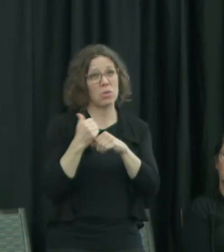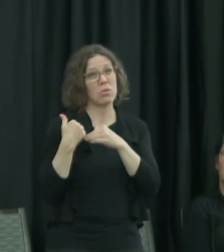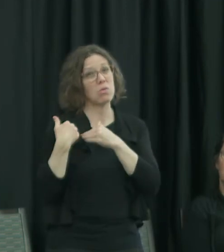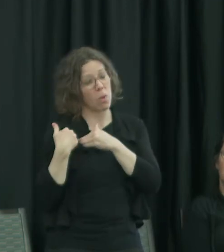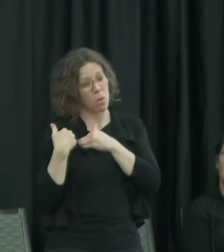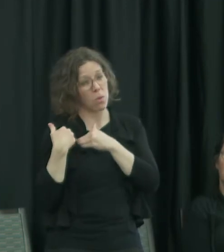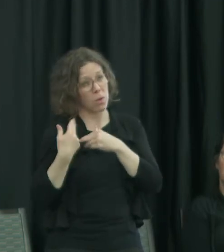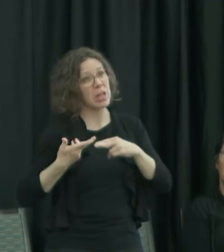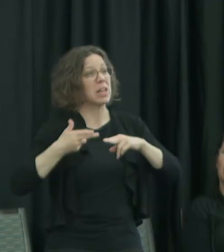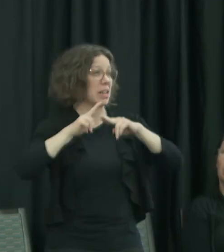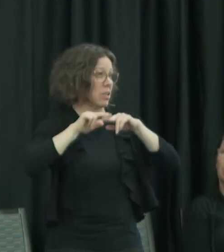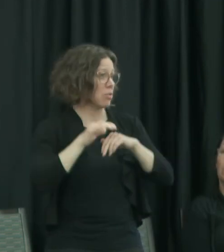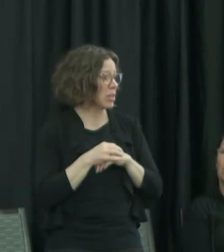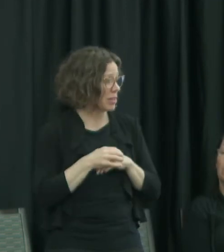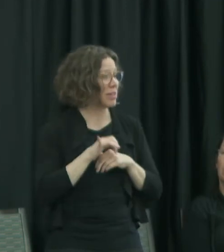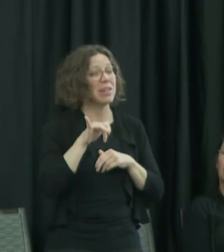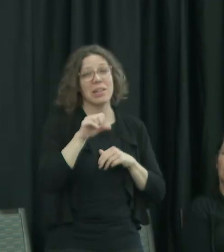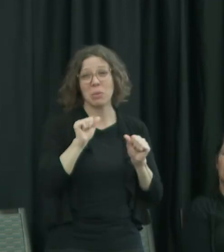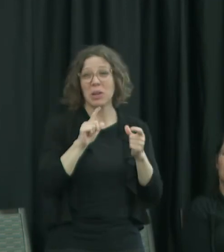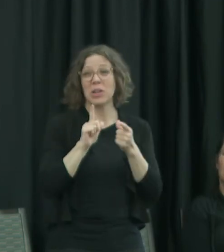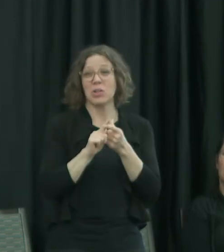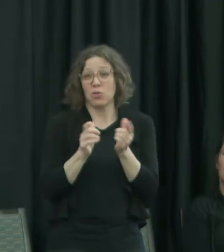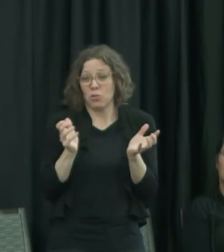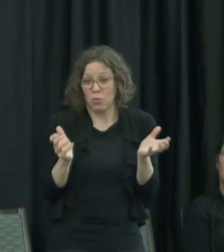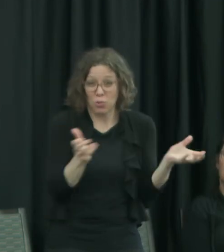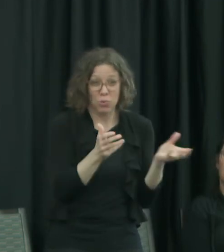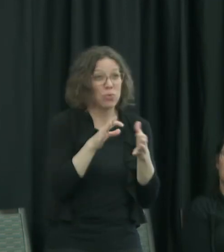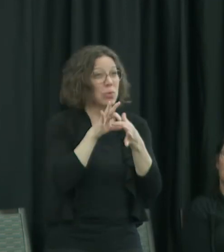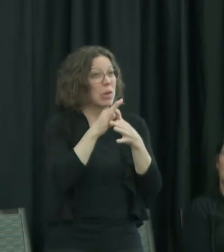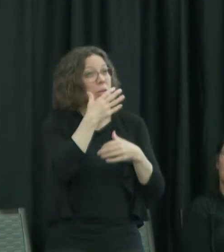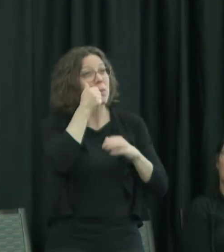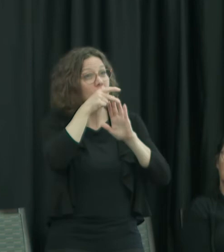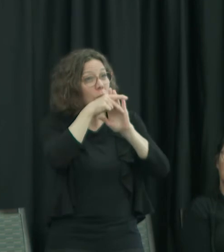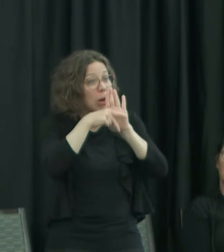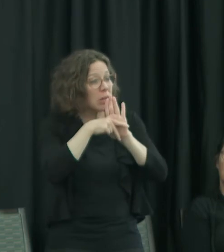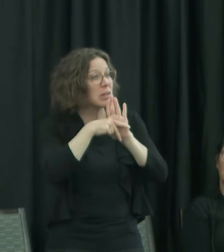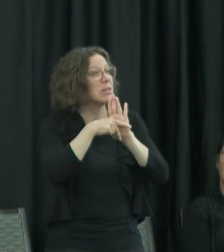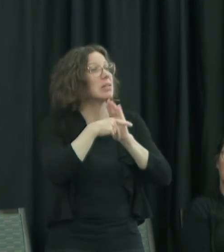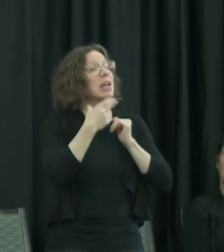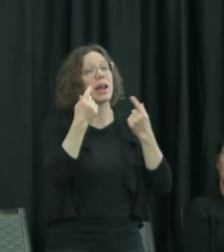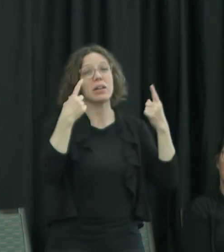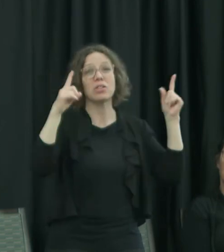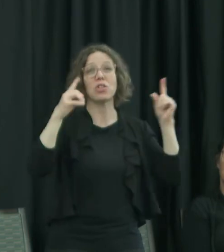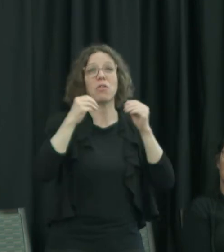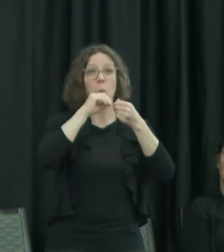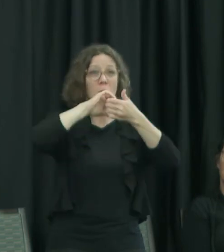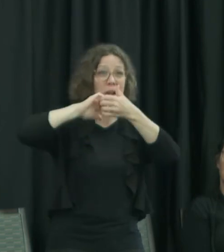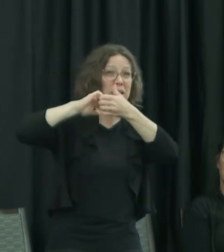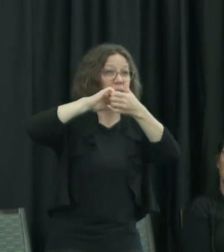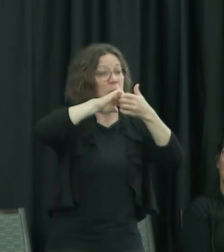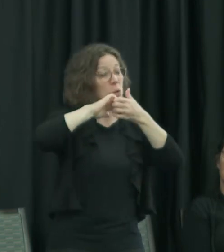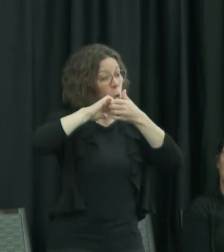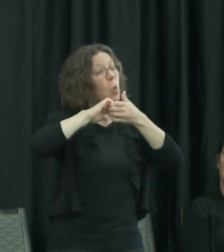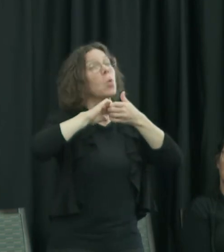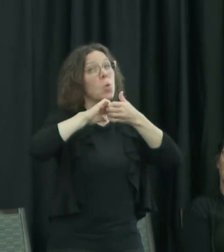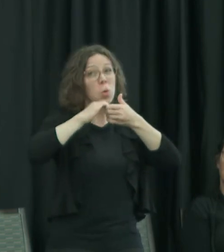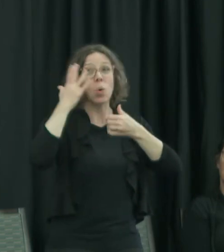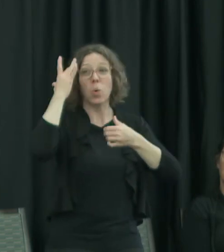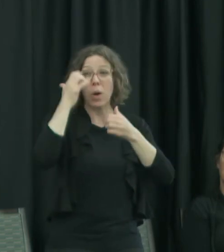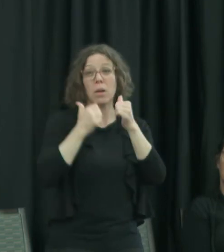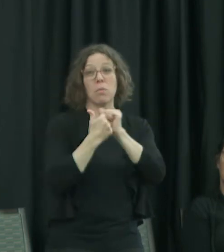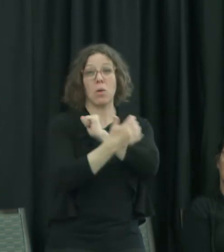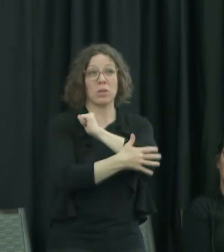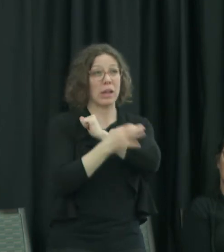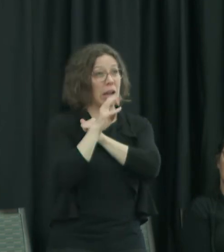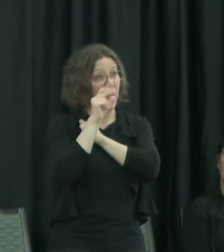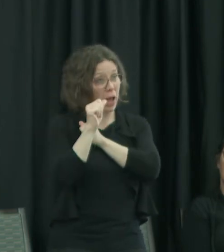increased, and yes, the ability to speak with your colleague on crafting better policy and achieving greater collaboration is why most counties in Iowa